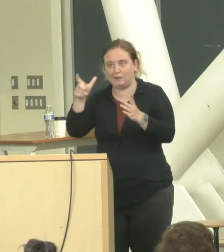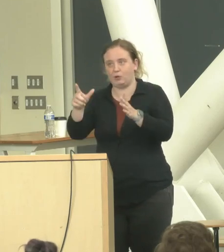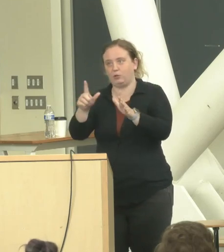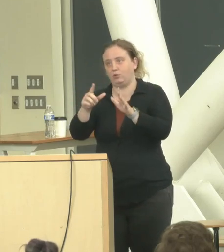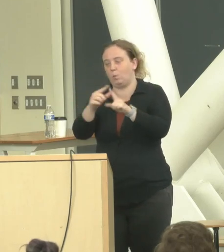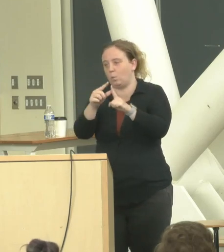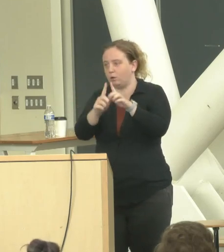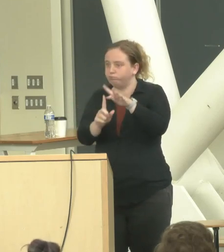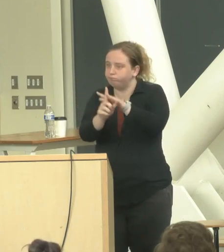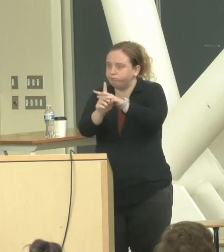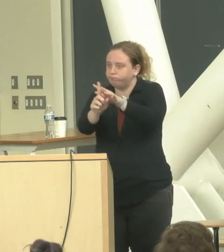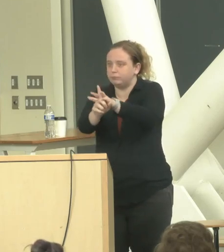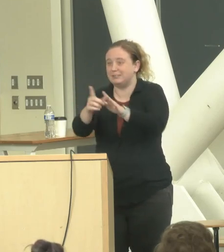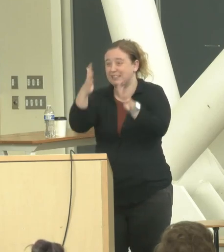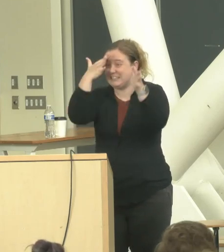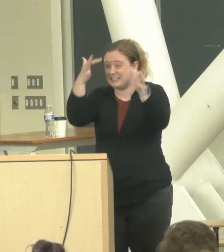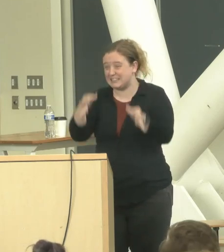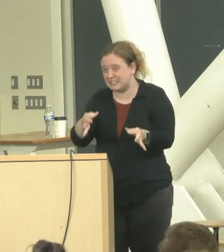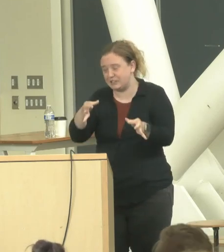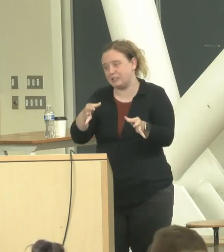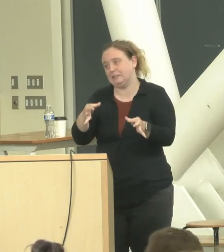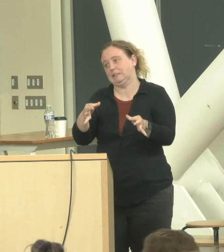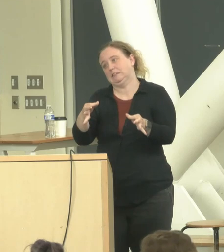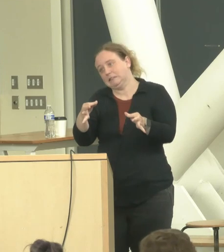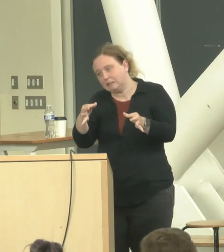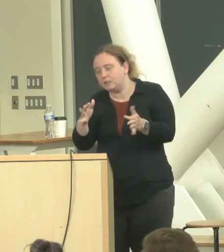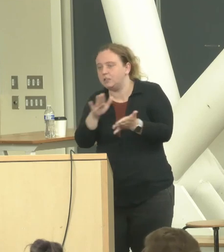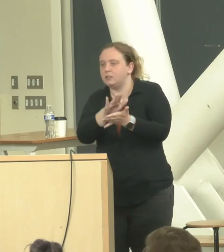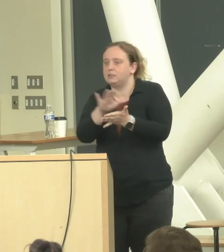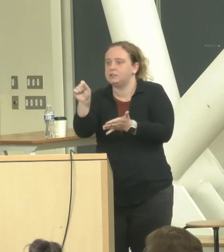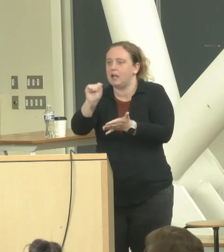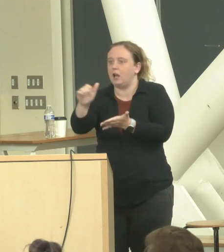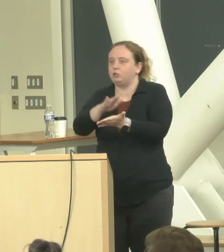The Seattle School Board of Directors will make a decision about this, and that is